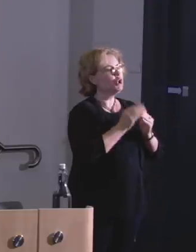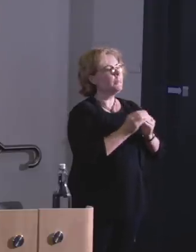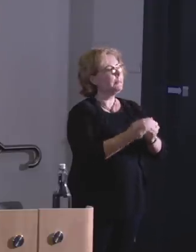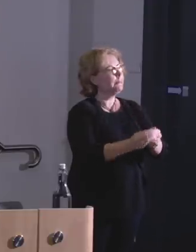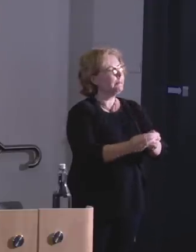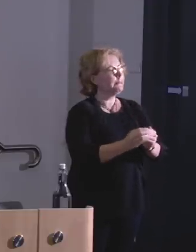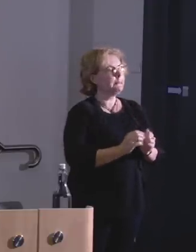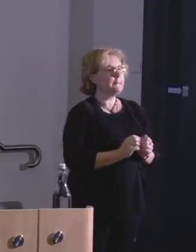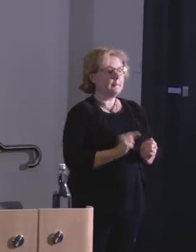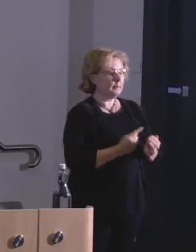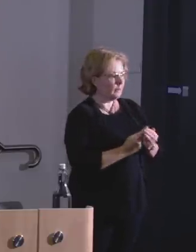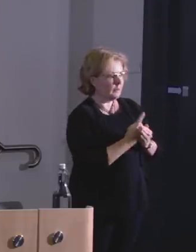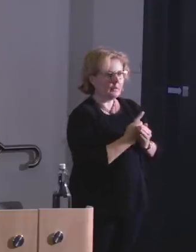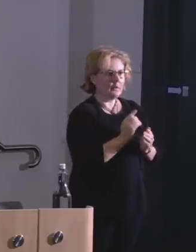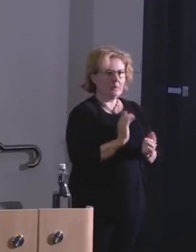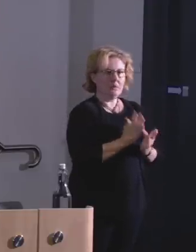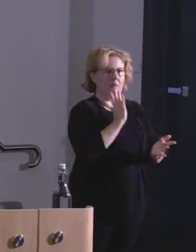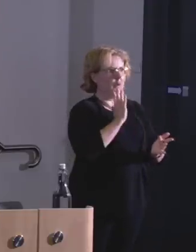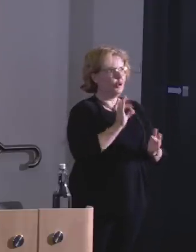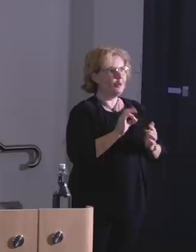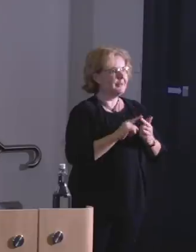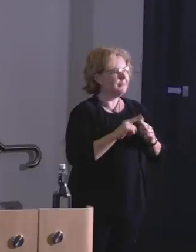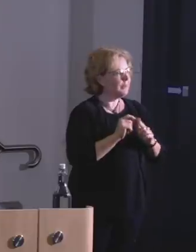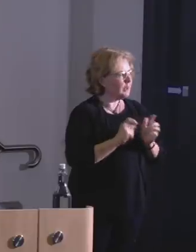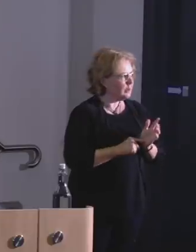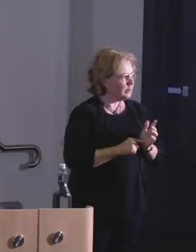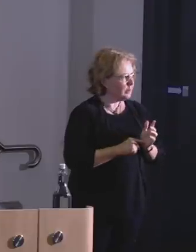happened unexpectedly.